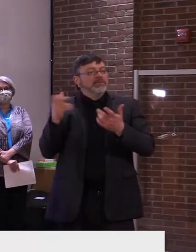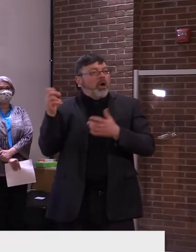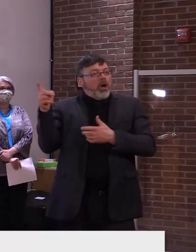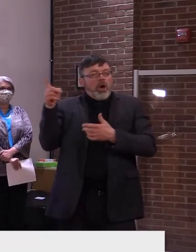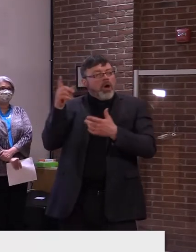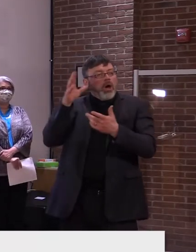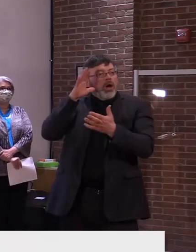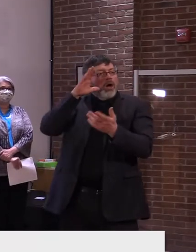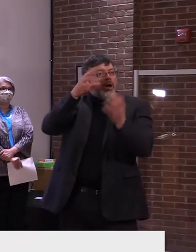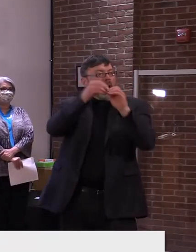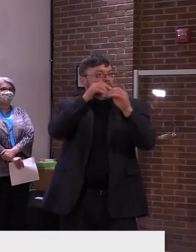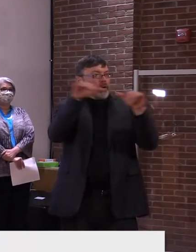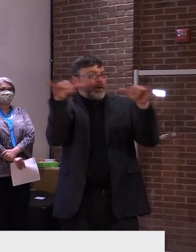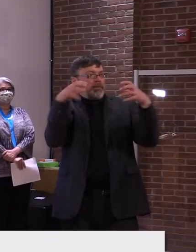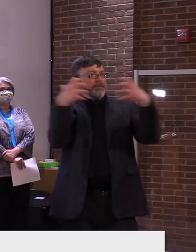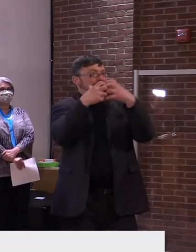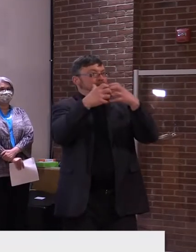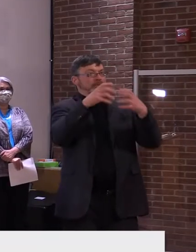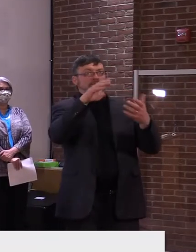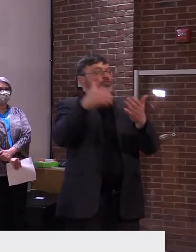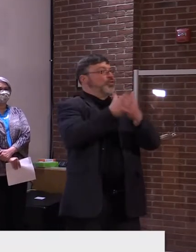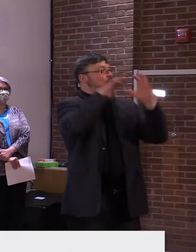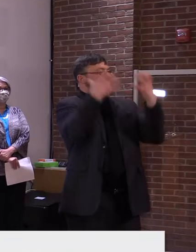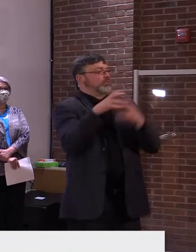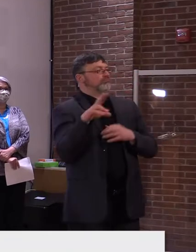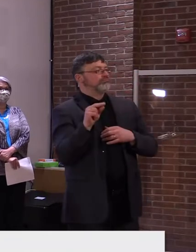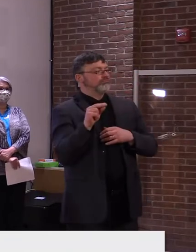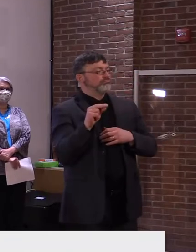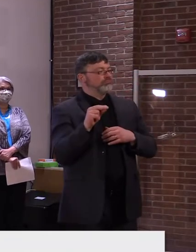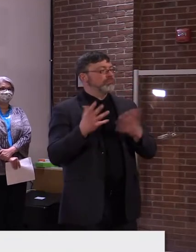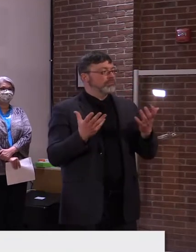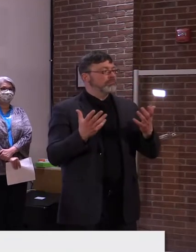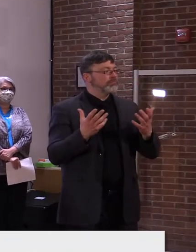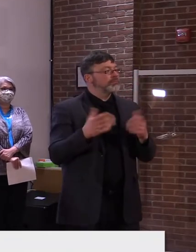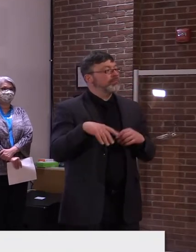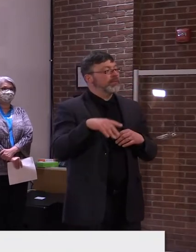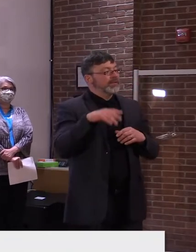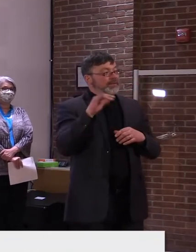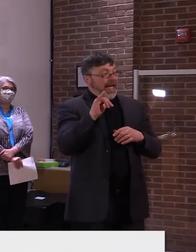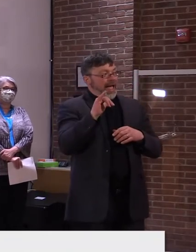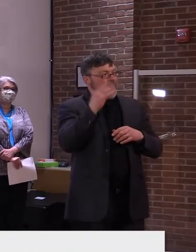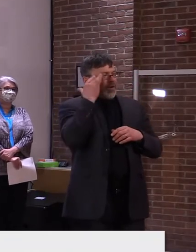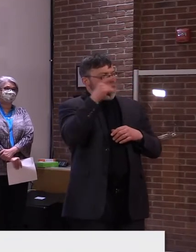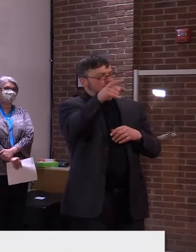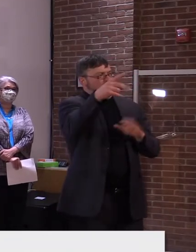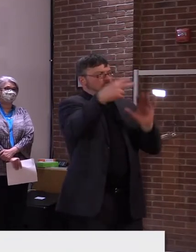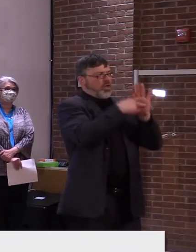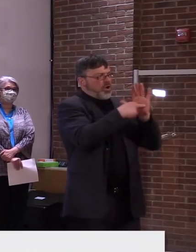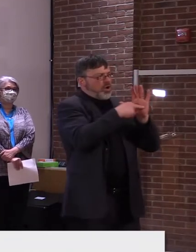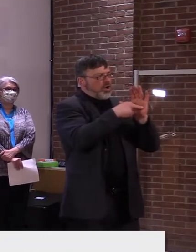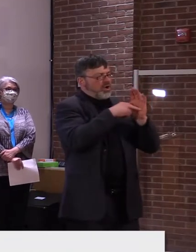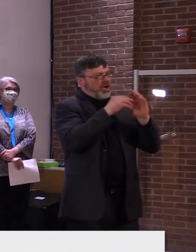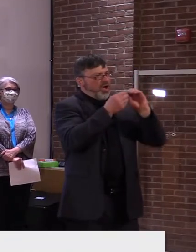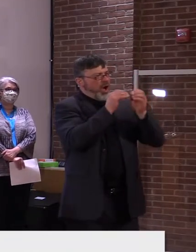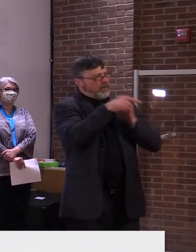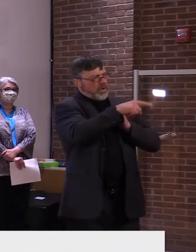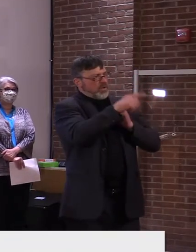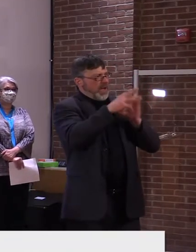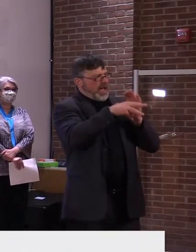you might see a discrepancy between the actual number, if you look at demographically, and what we feel is the number.